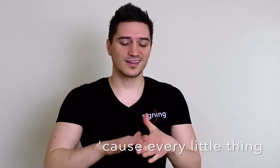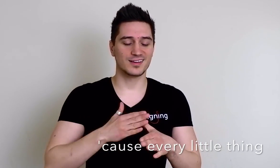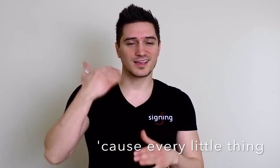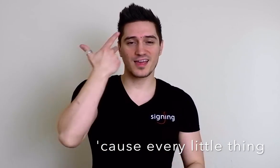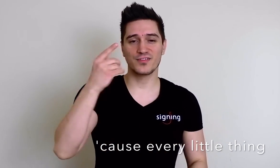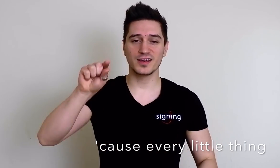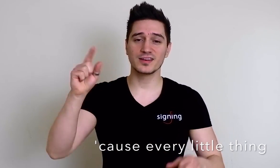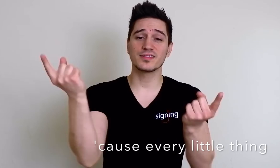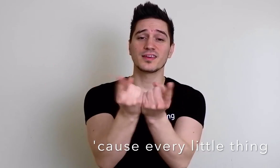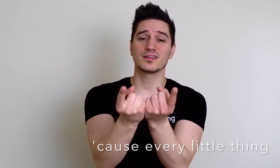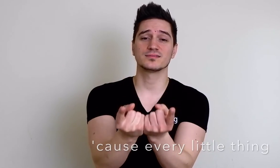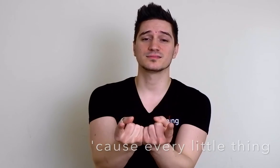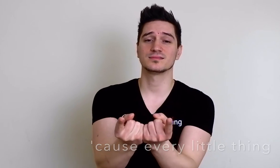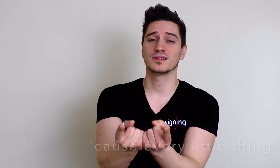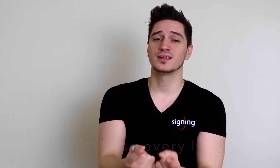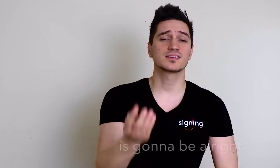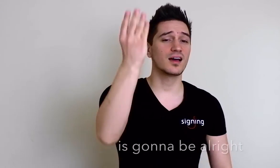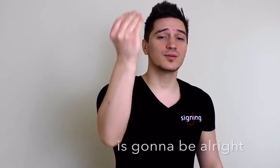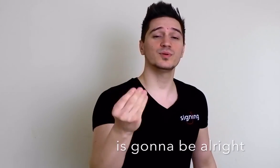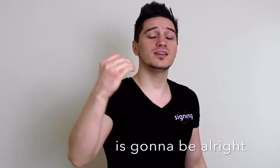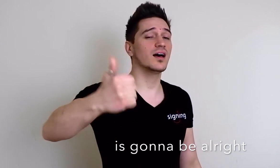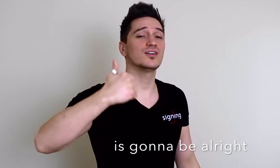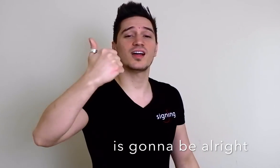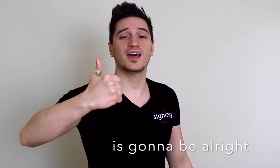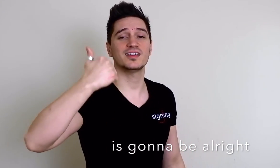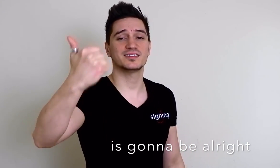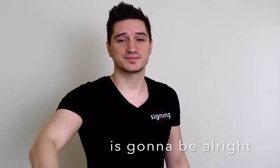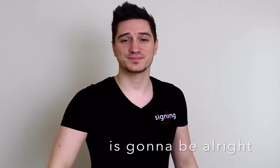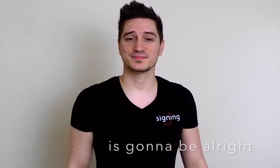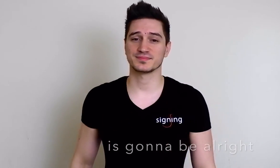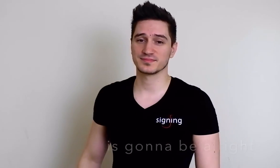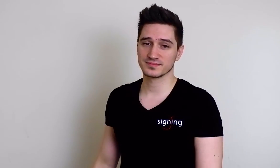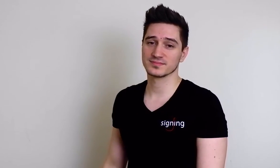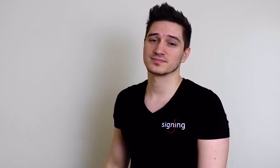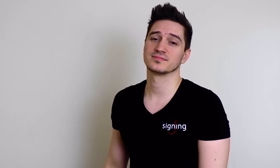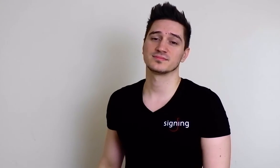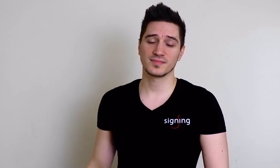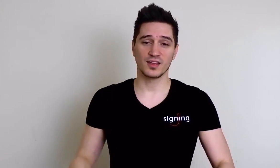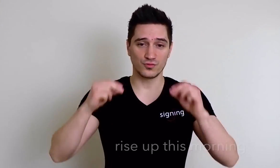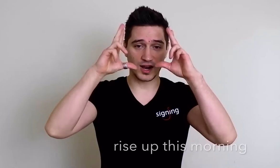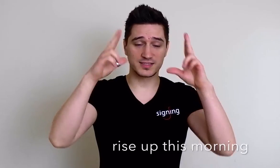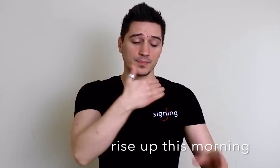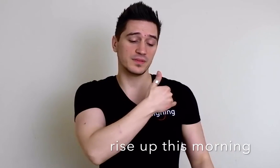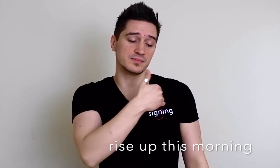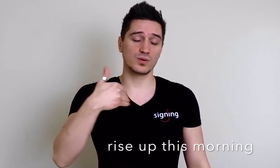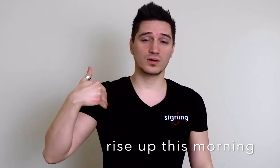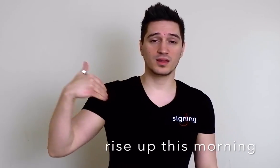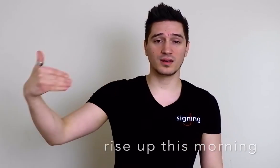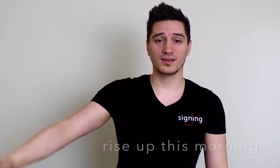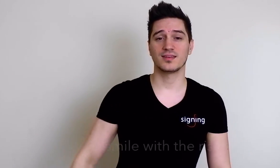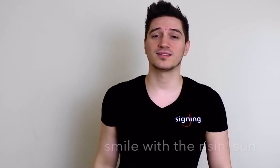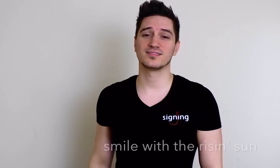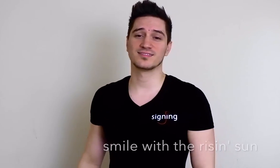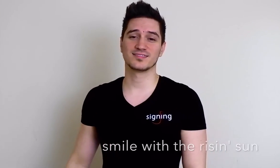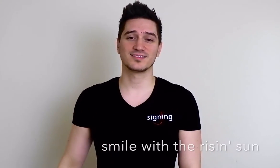Cause every little thing gonna be alright Rise up this